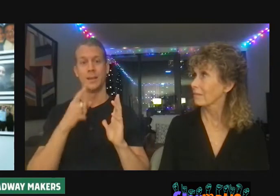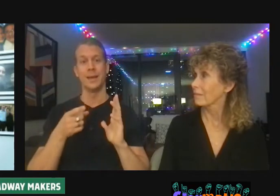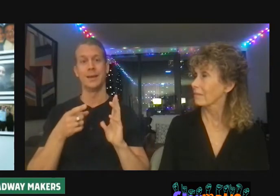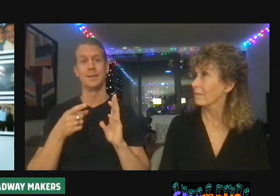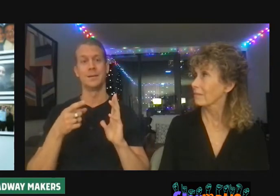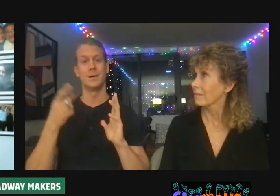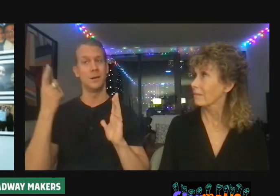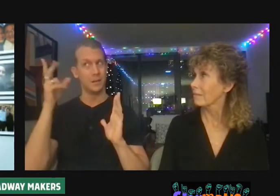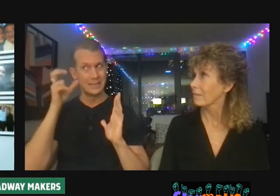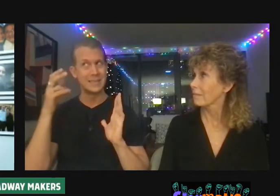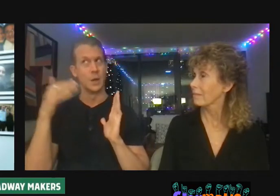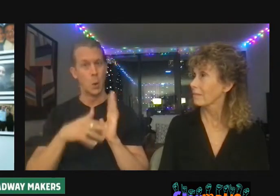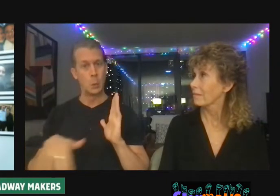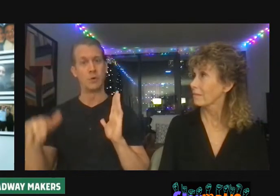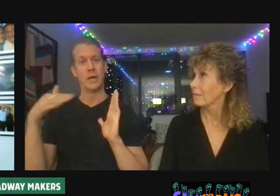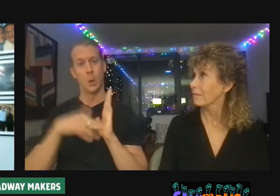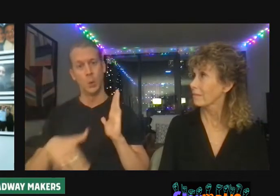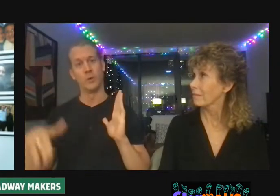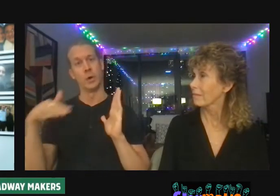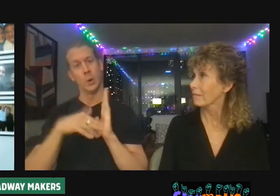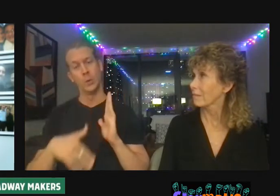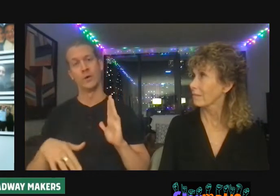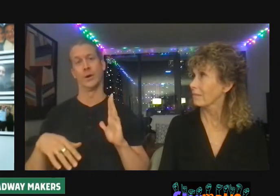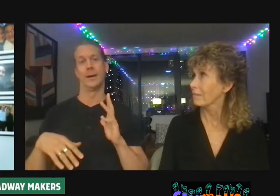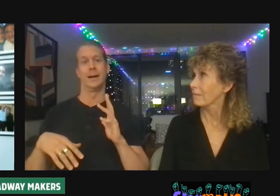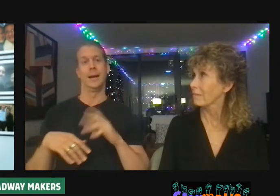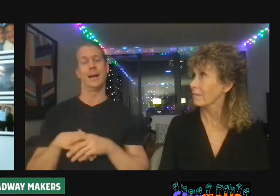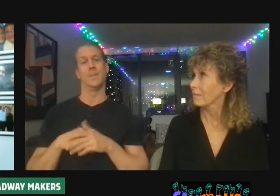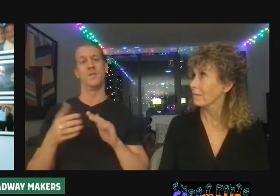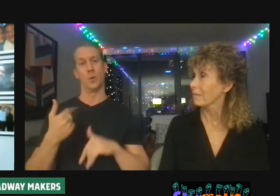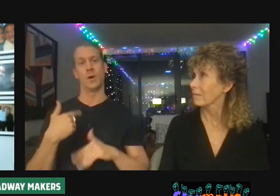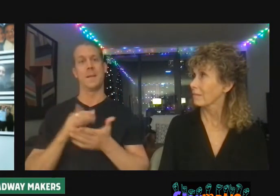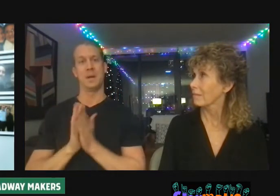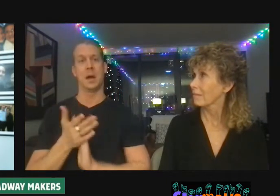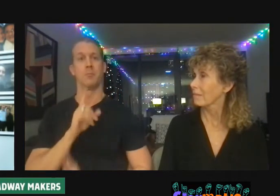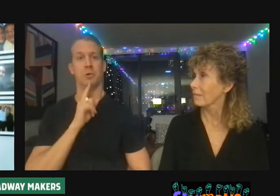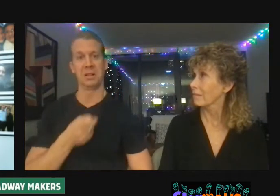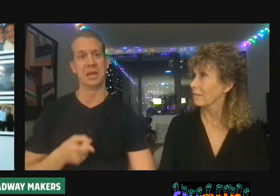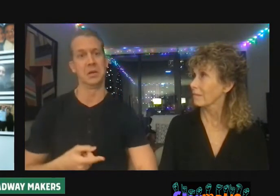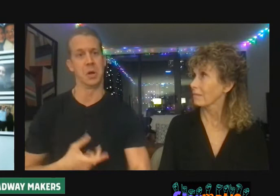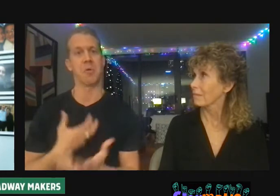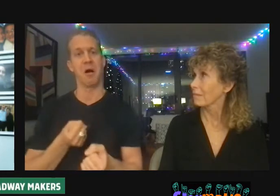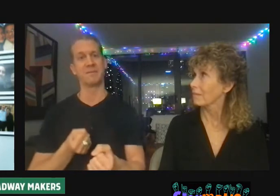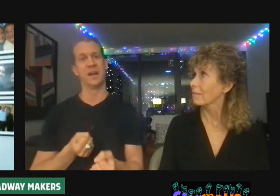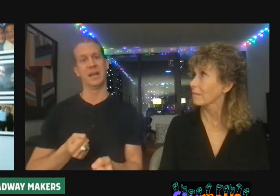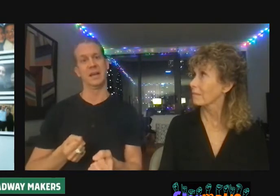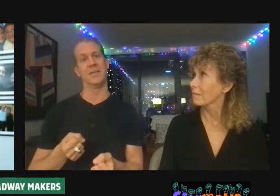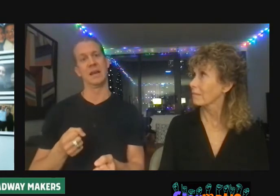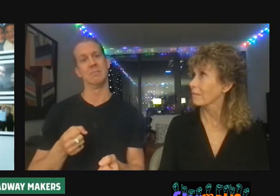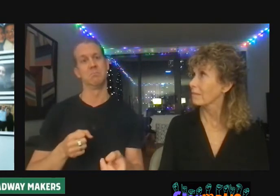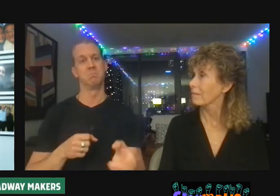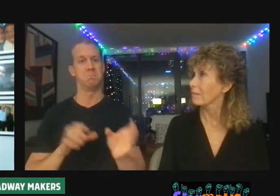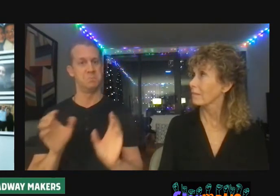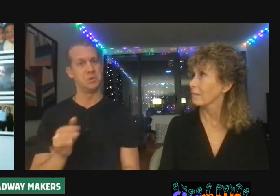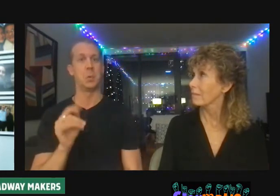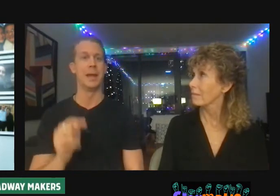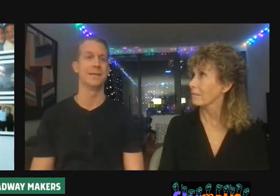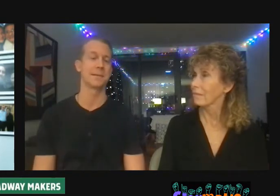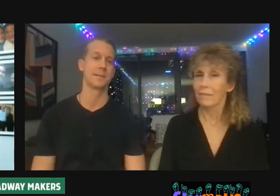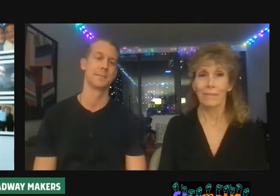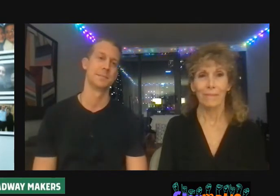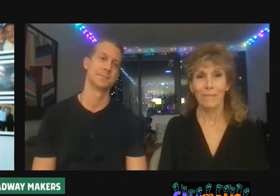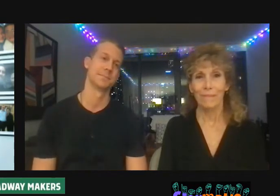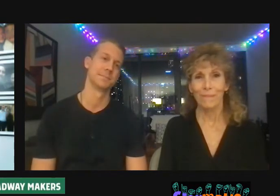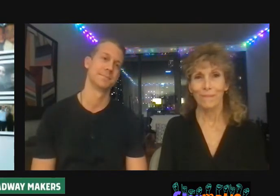have to really listen over and over and over and before I become really, you know, confident and then do